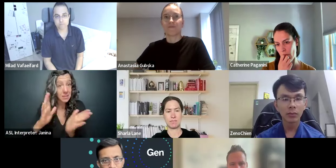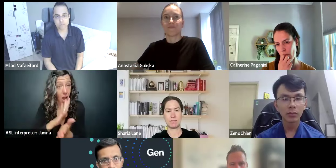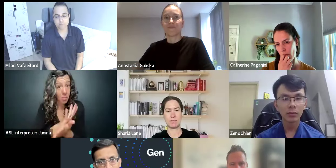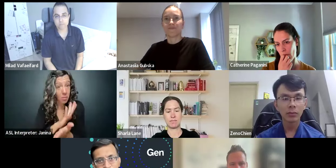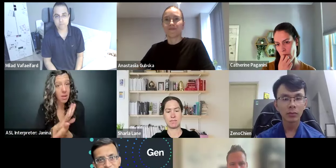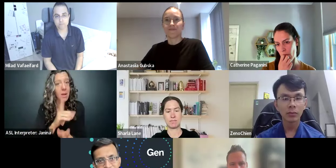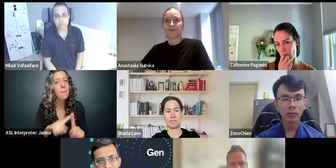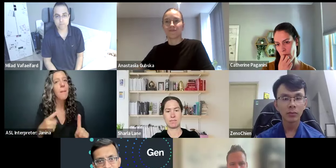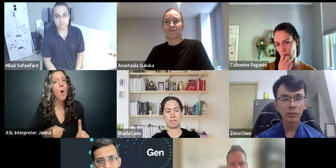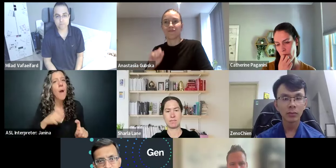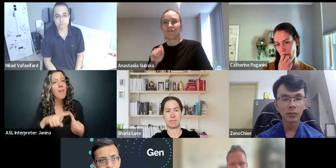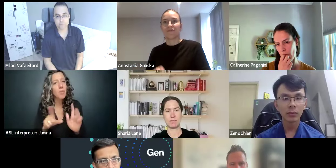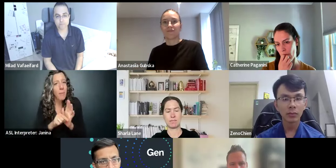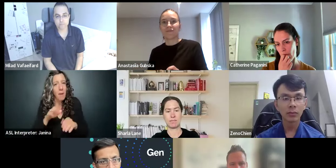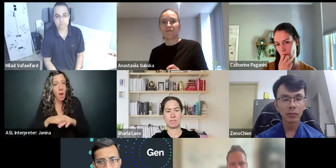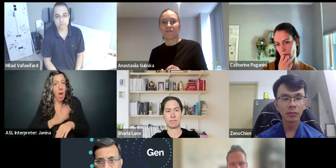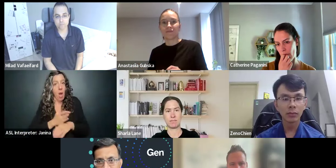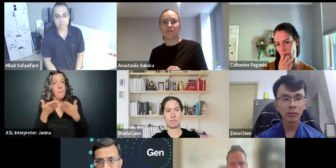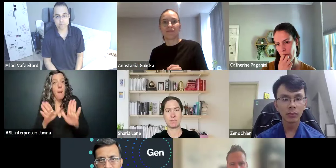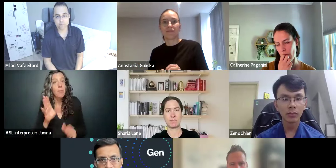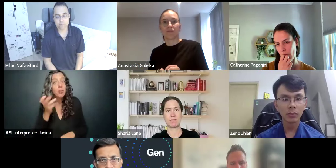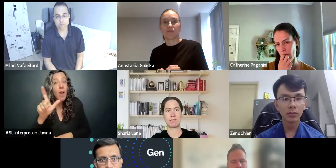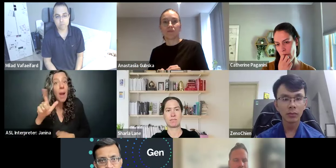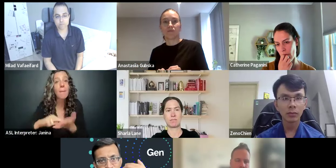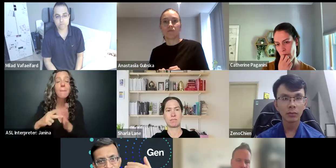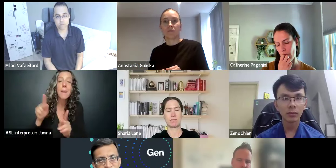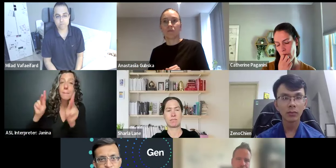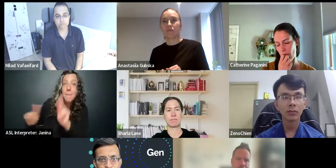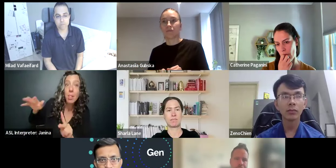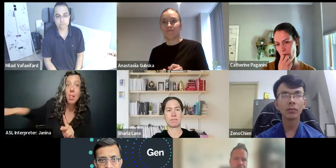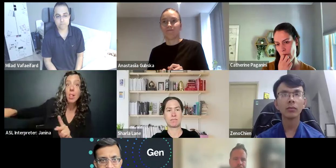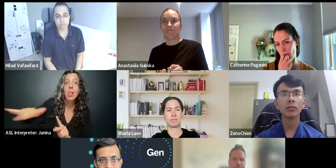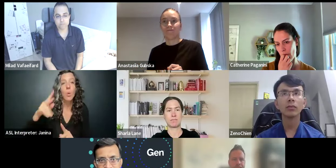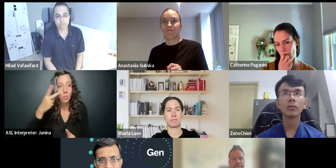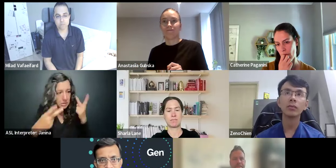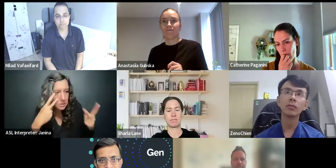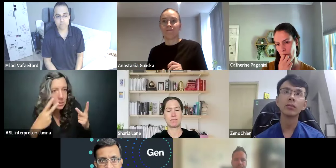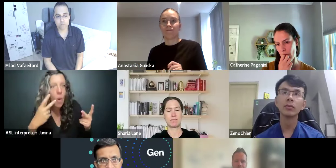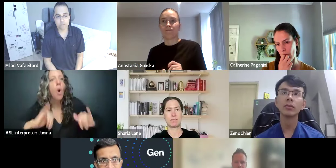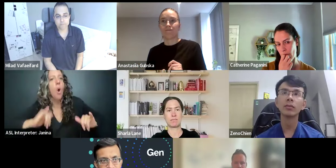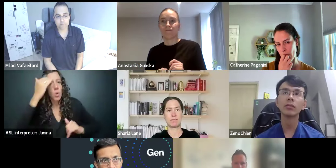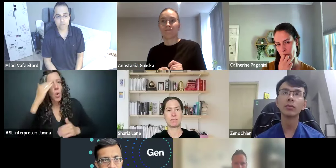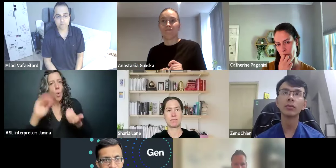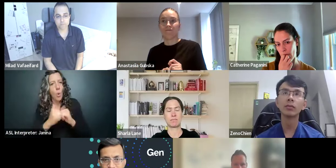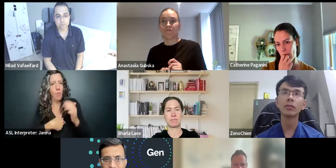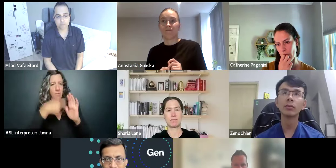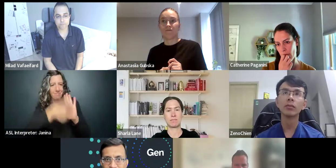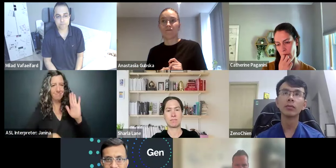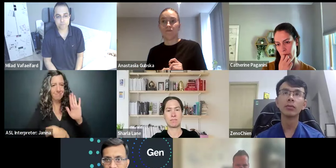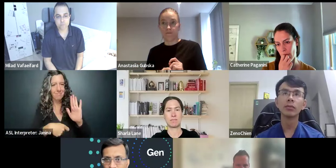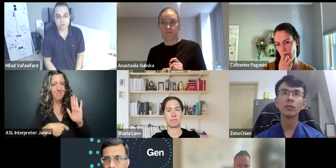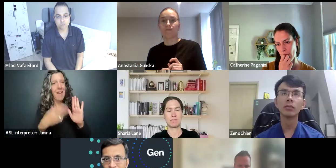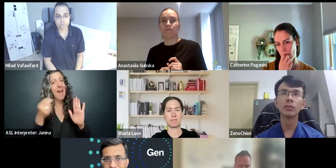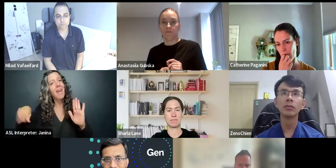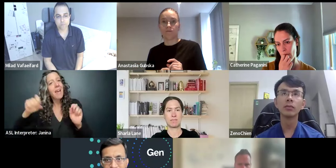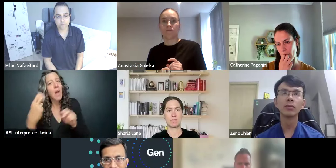We have to publicize it across all the channels so that more and more people are aware of what we have put together. Because this best